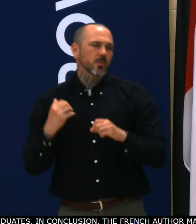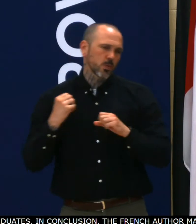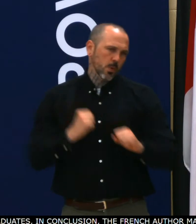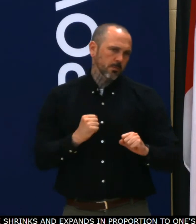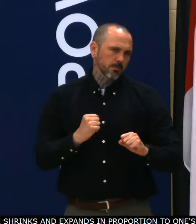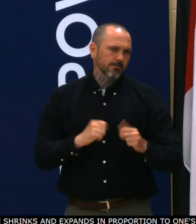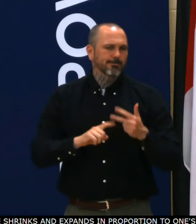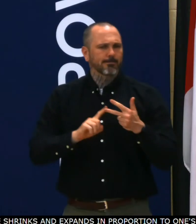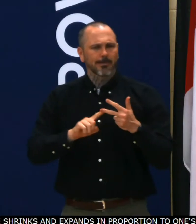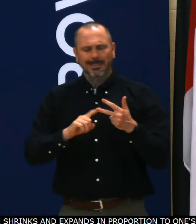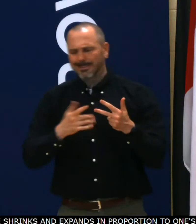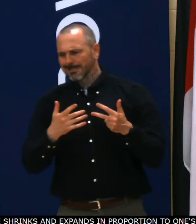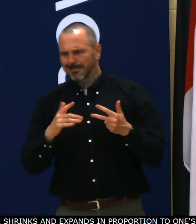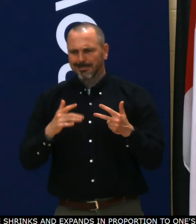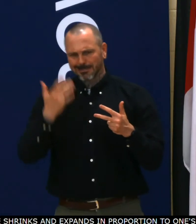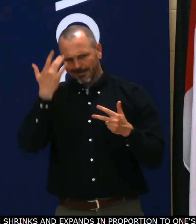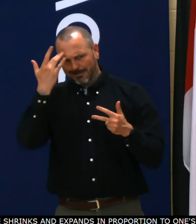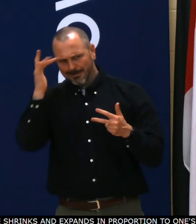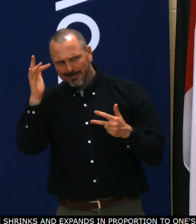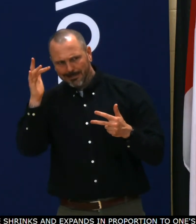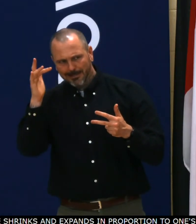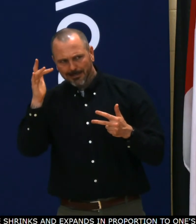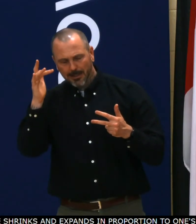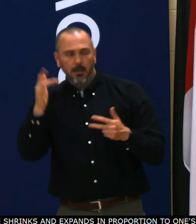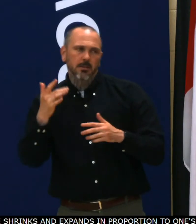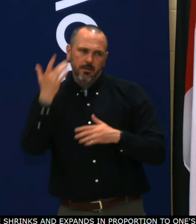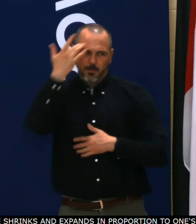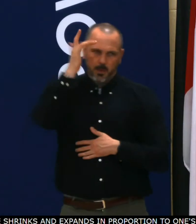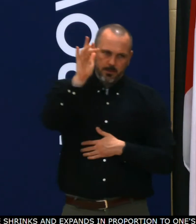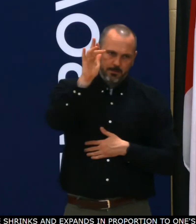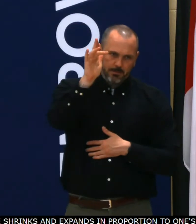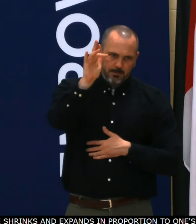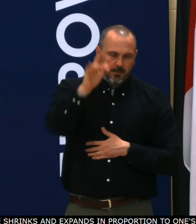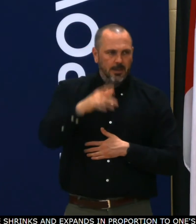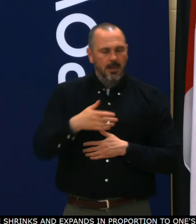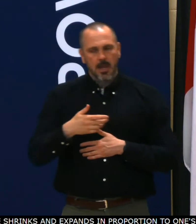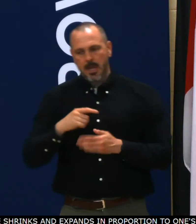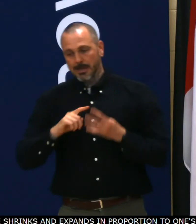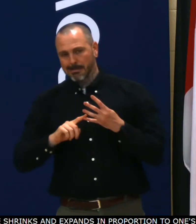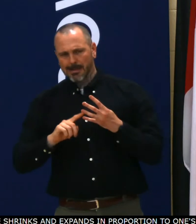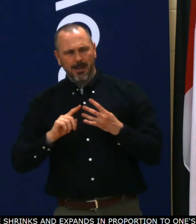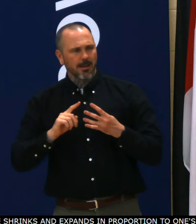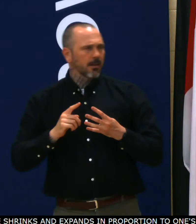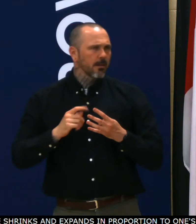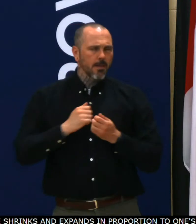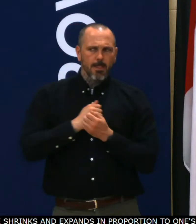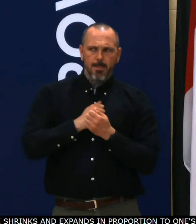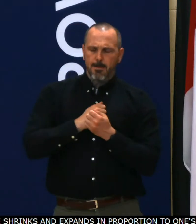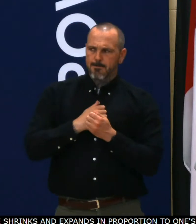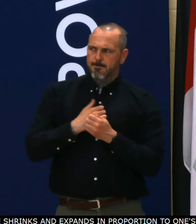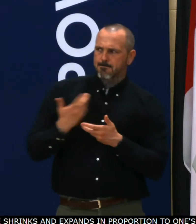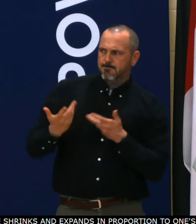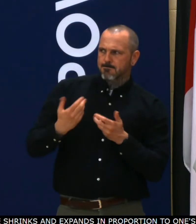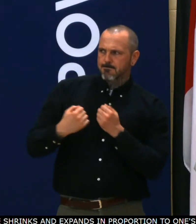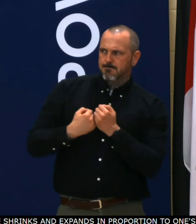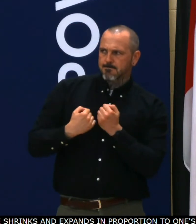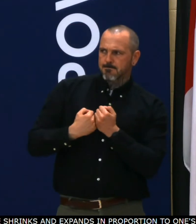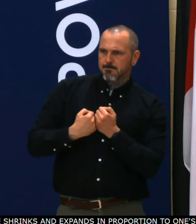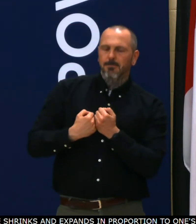you think, and you are loved more than you will ever know. To you, our amazing class